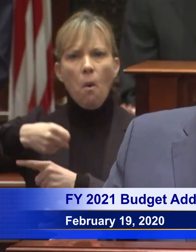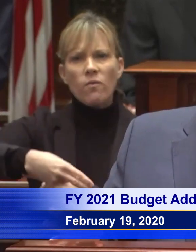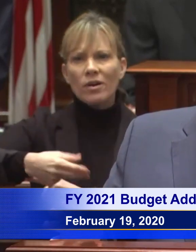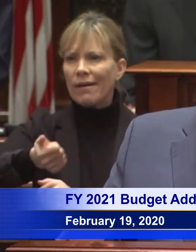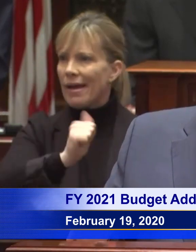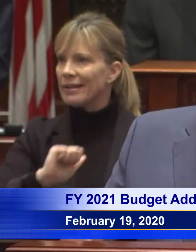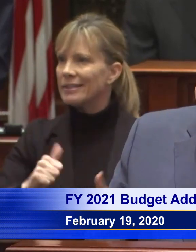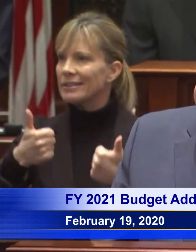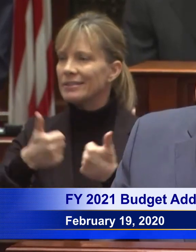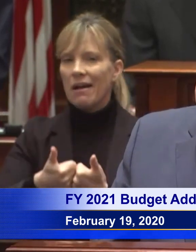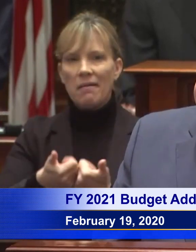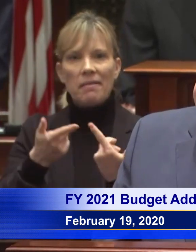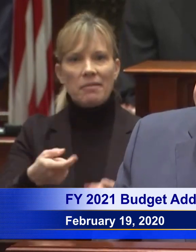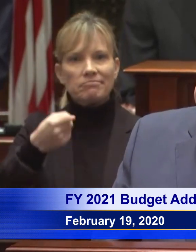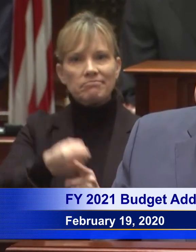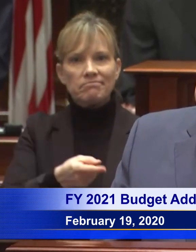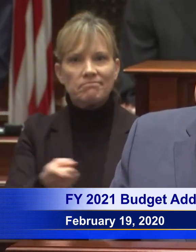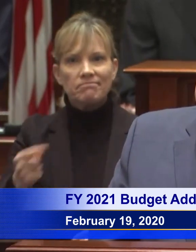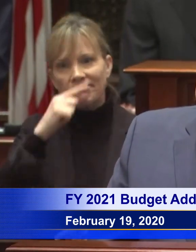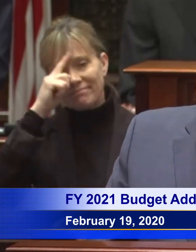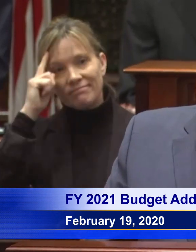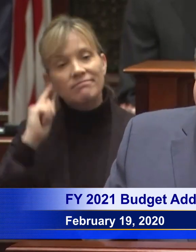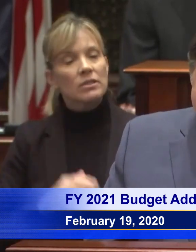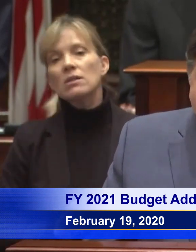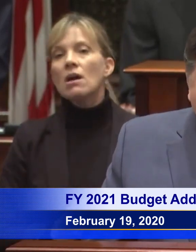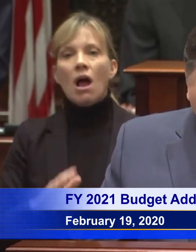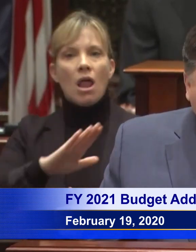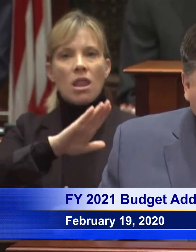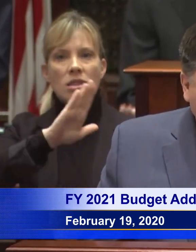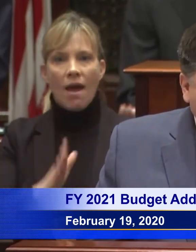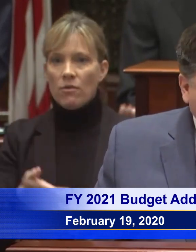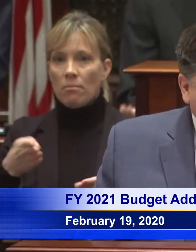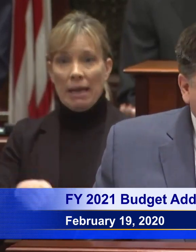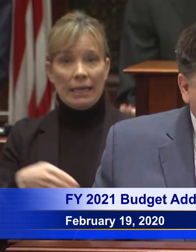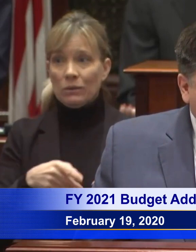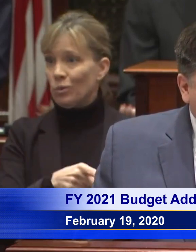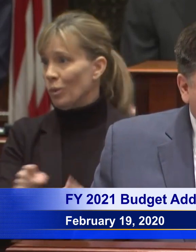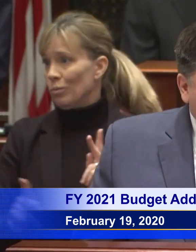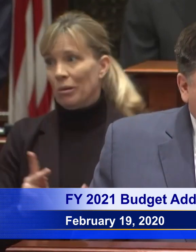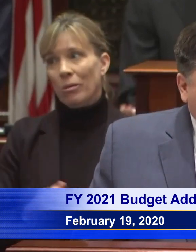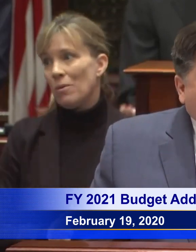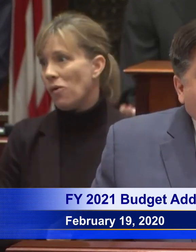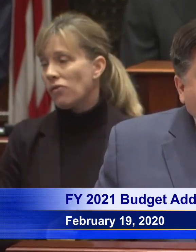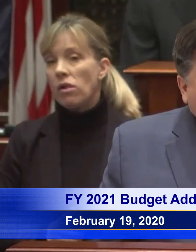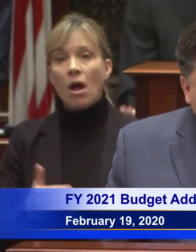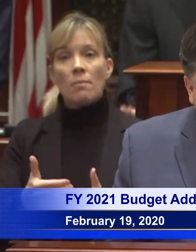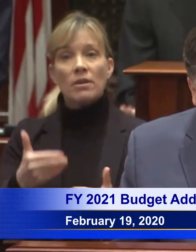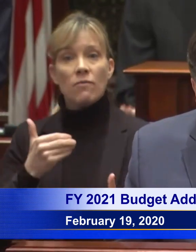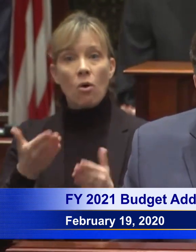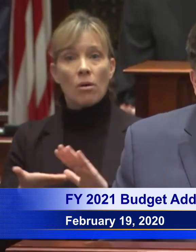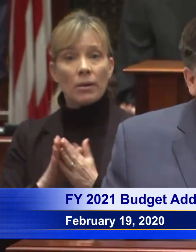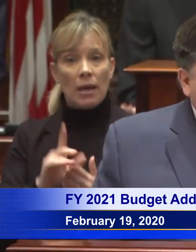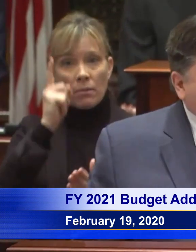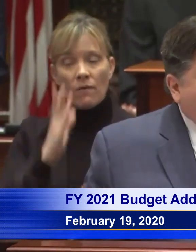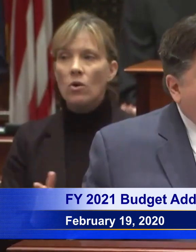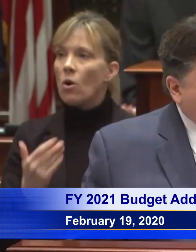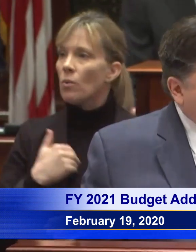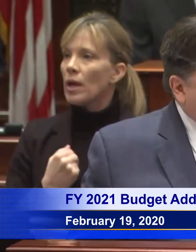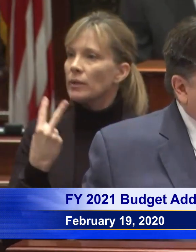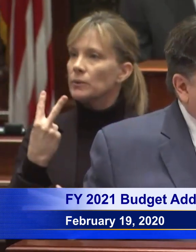any challenge that comes their way. Never bet against that. Before I took office, we